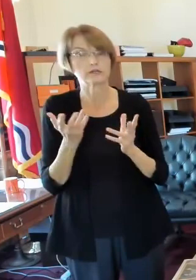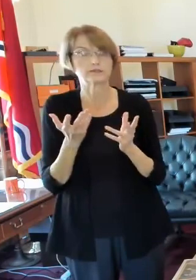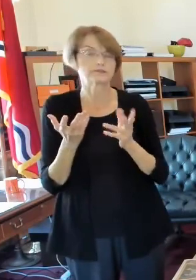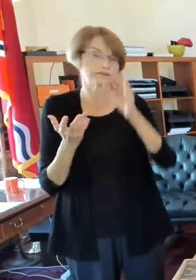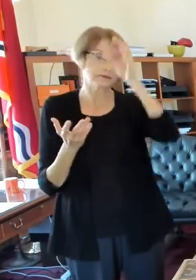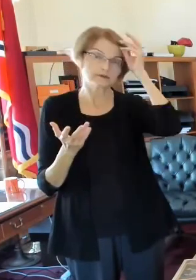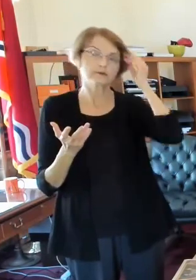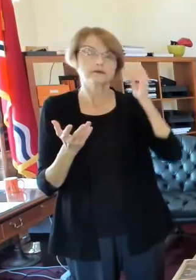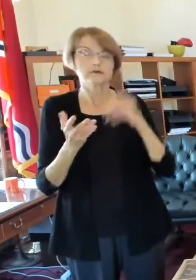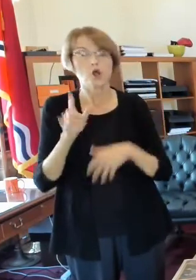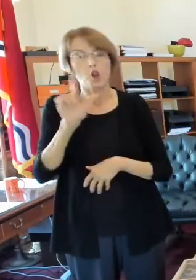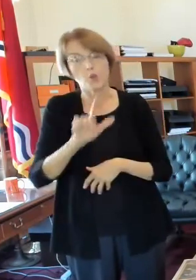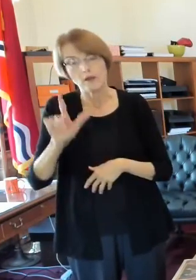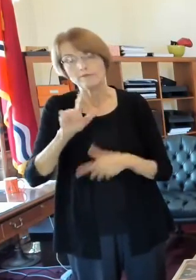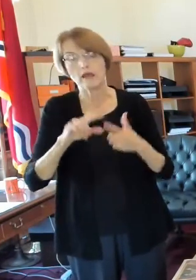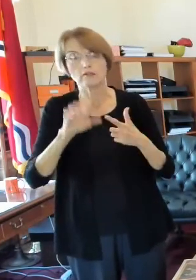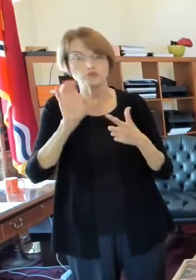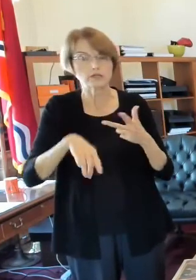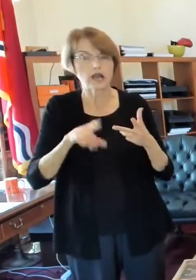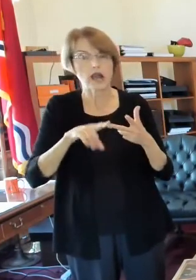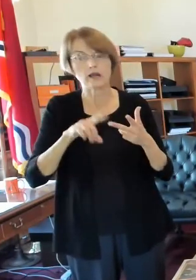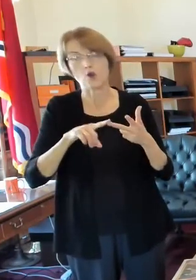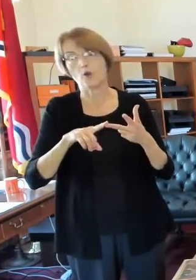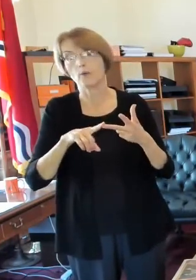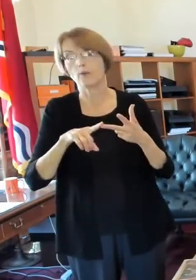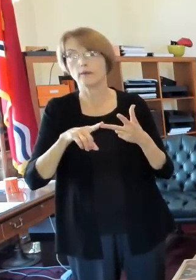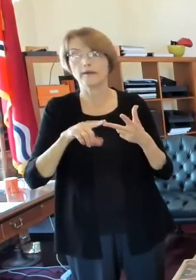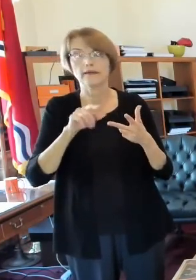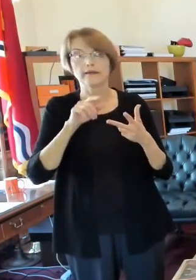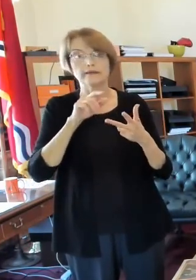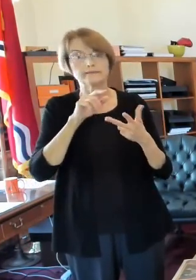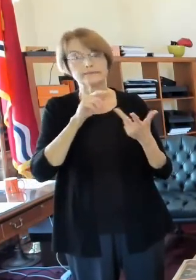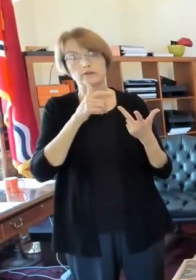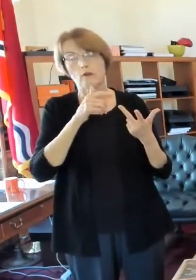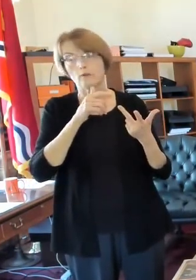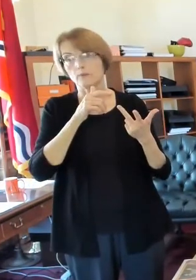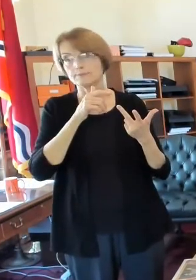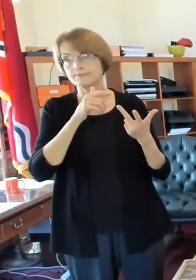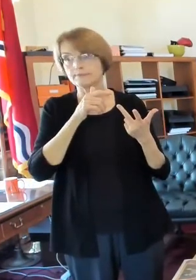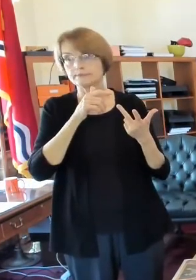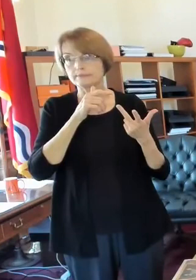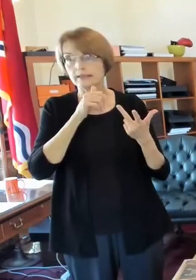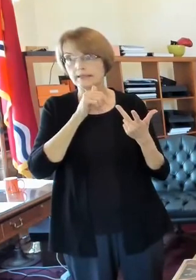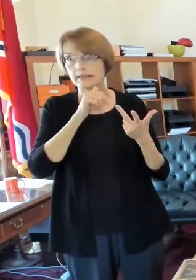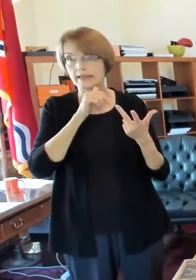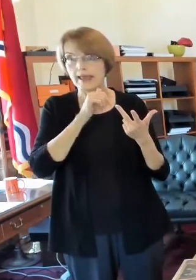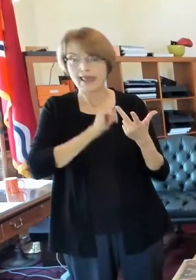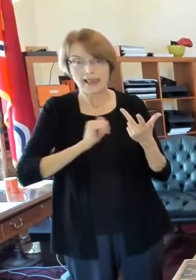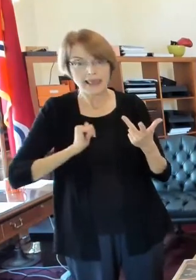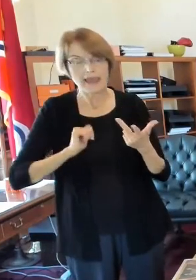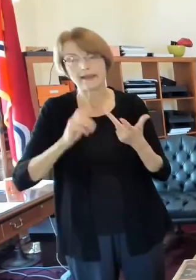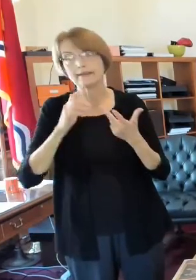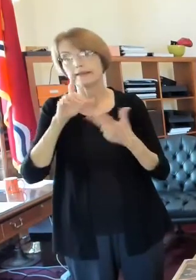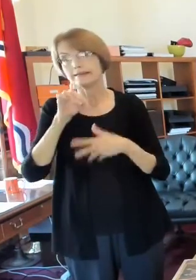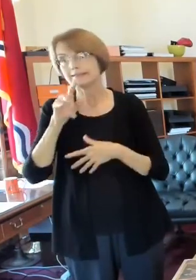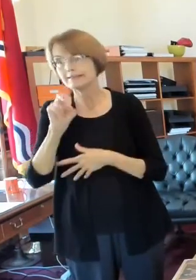Mayor of Louisville, Chicago, Atlanta, Dayton, Denver, San Antonio, Nashville, and many, many